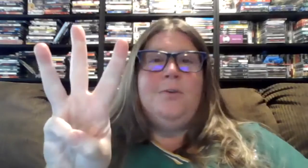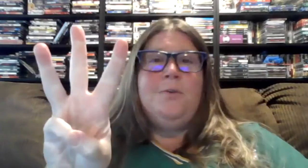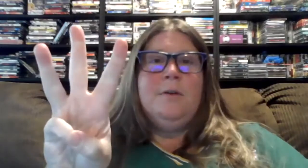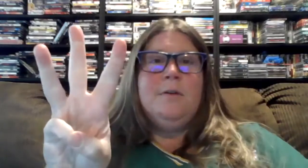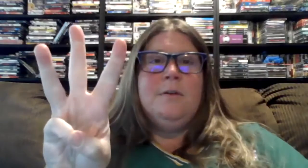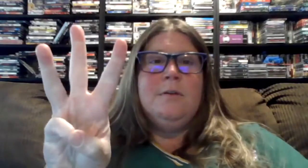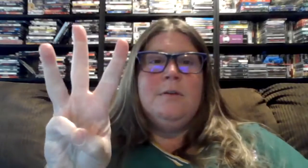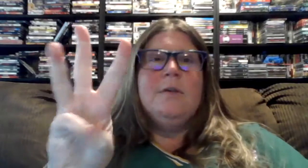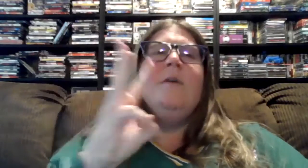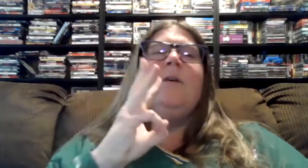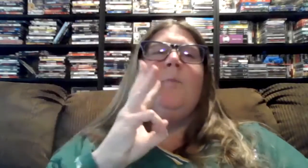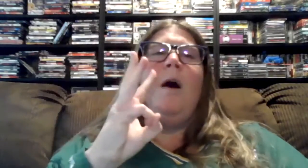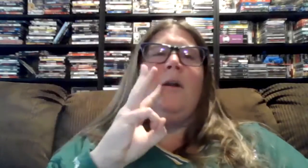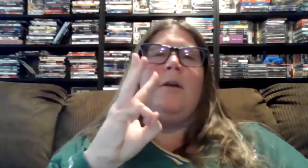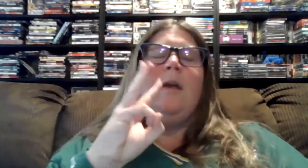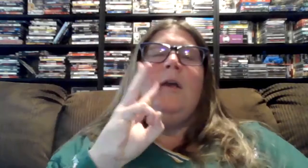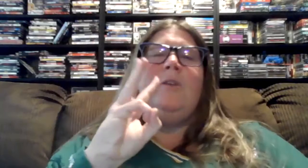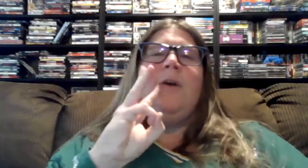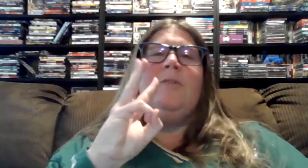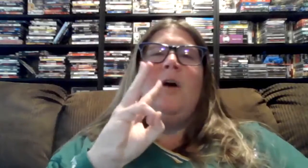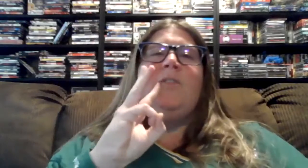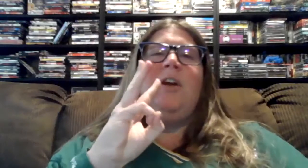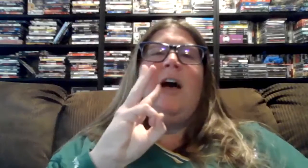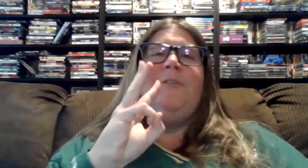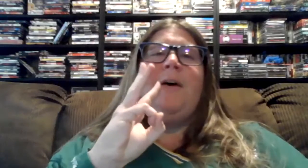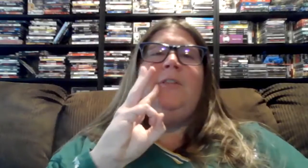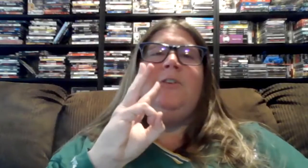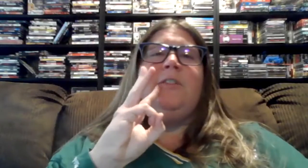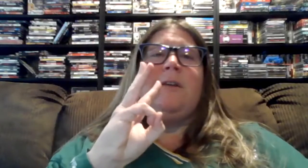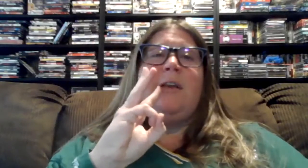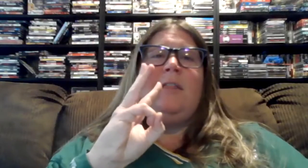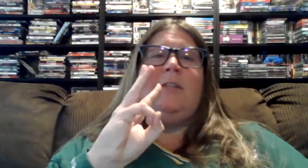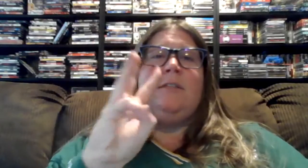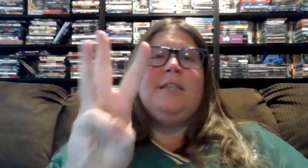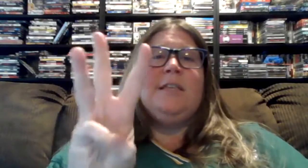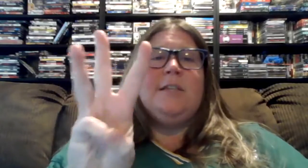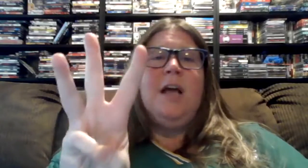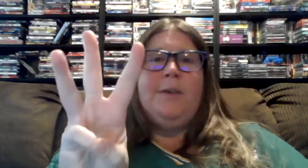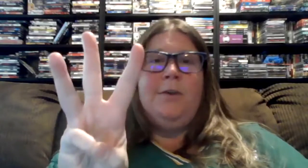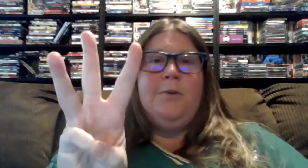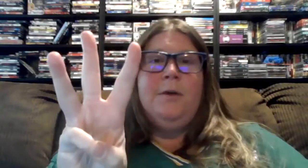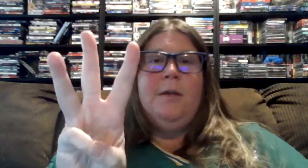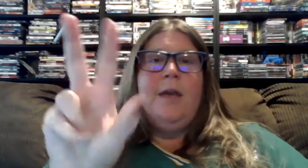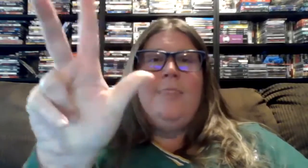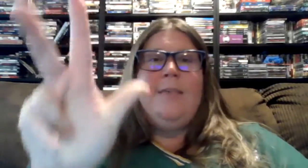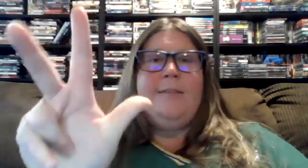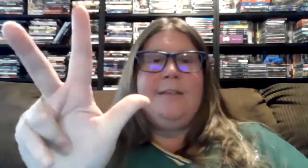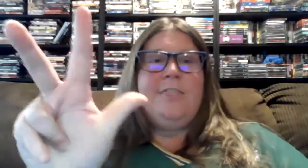W, water. And you guys know with your alphabet and your 3 that this is a W and this is a